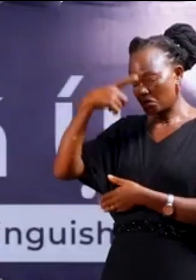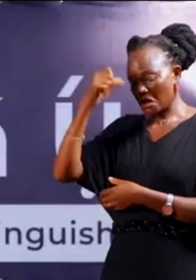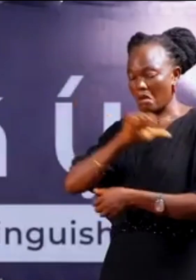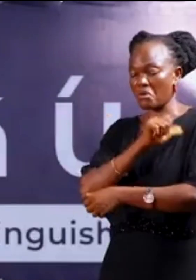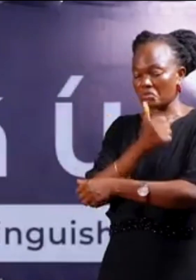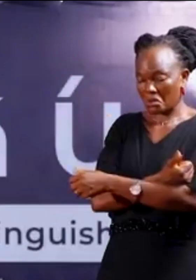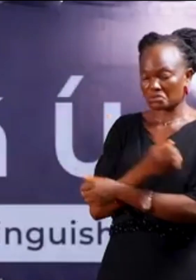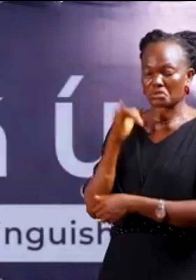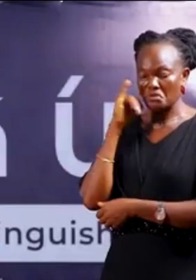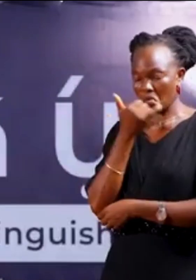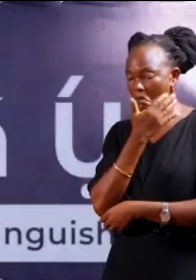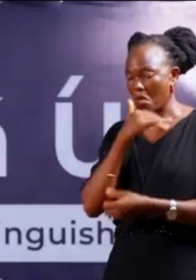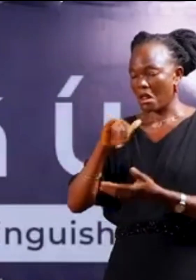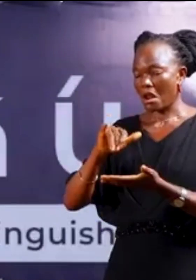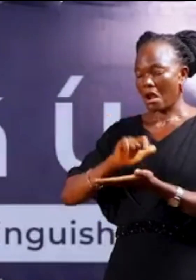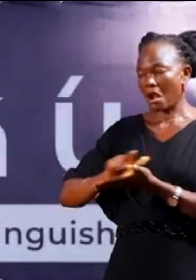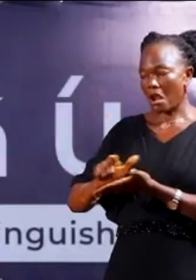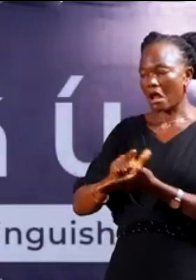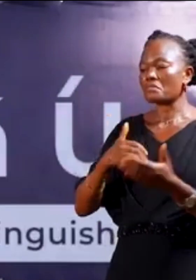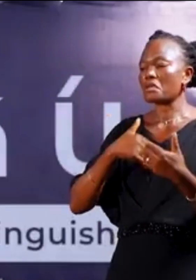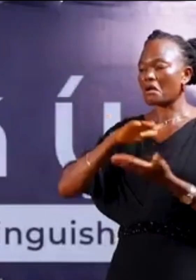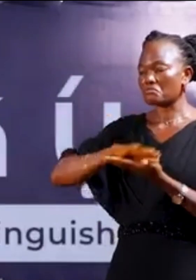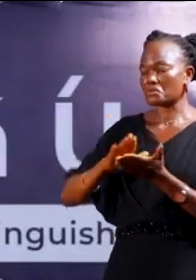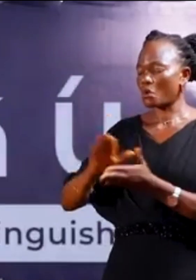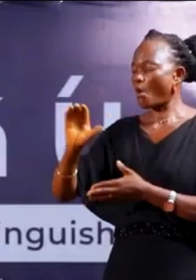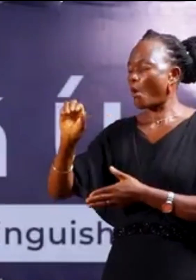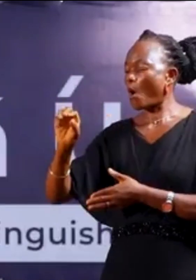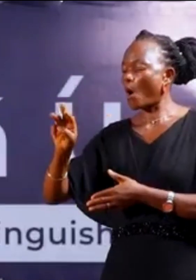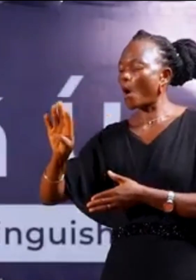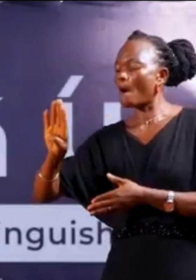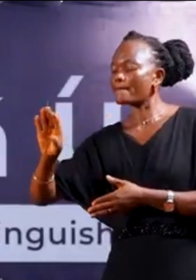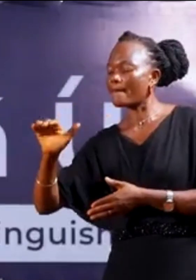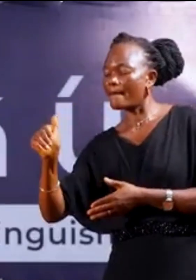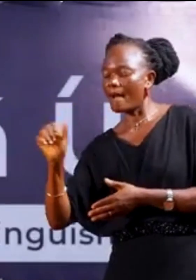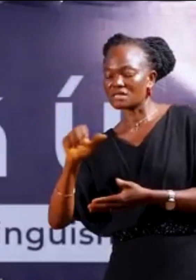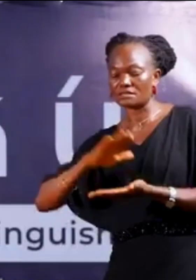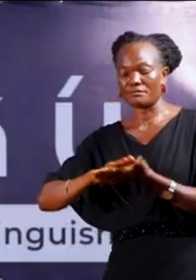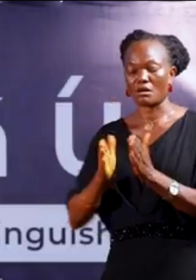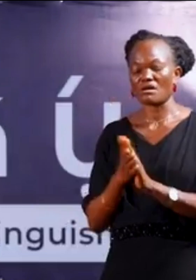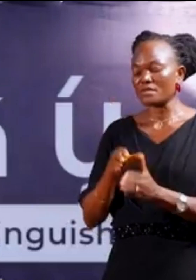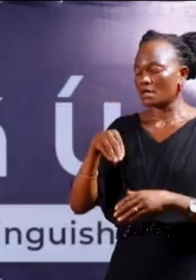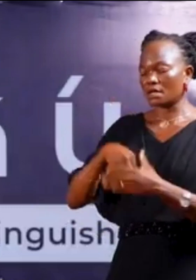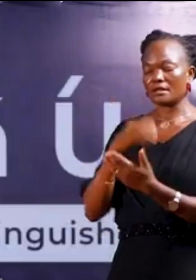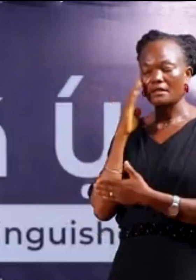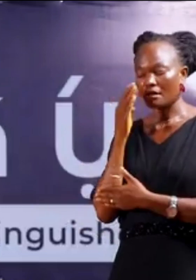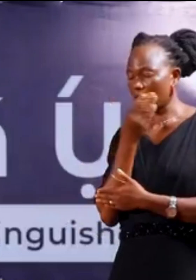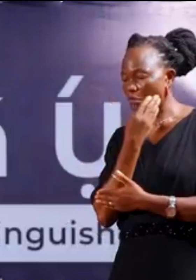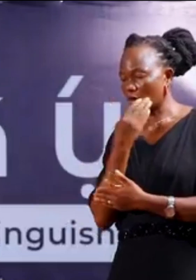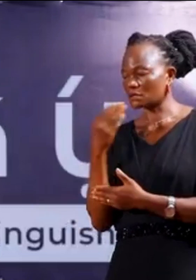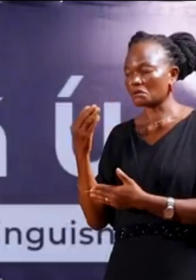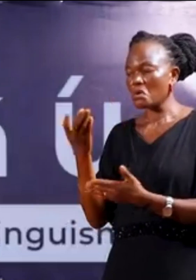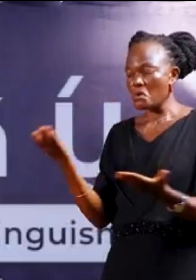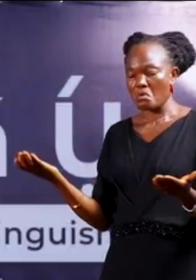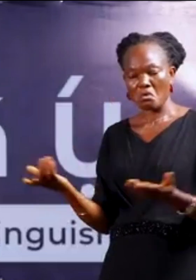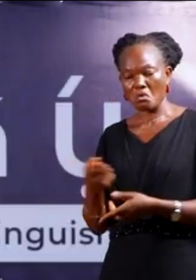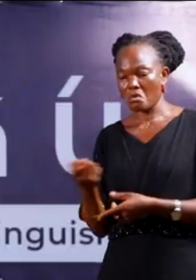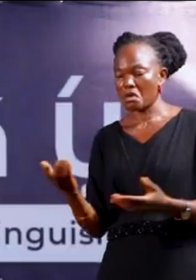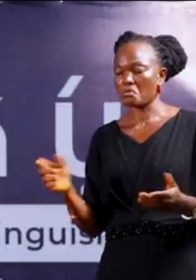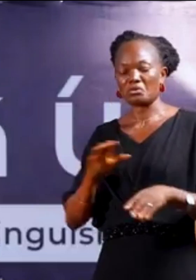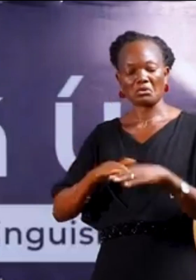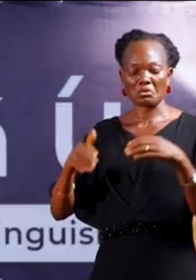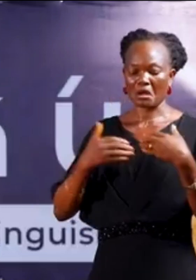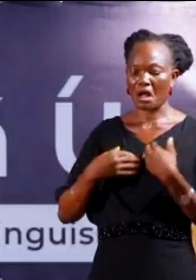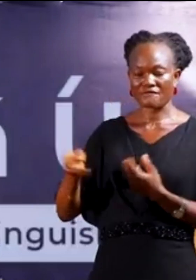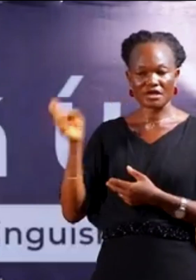In Yoruba land, the Obas became part of British administration. In Igbo land, where there wasn't a strong history